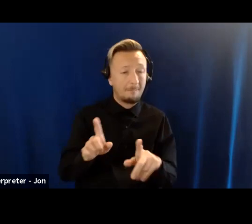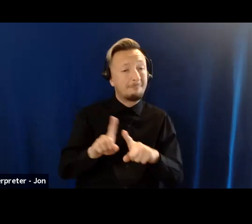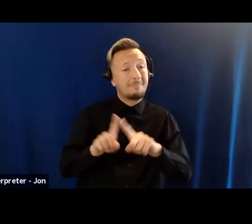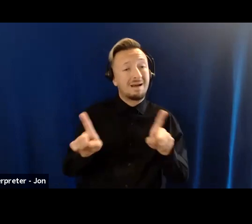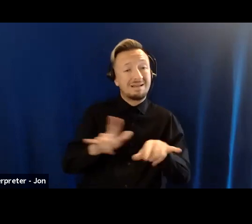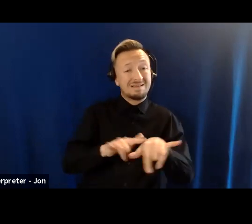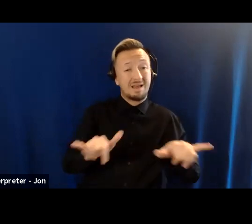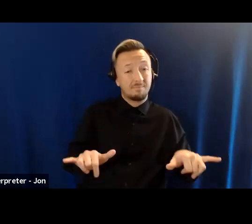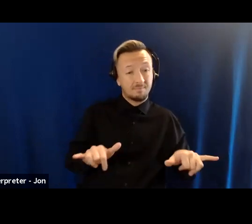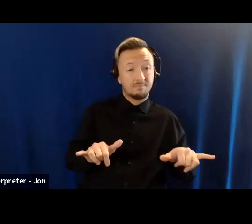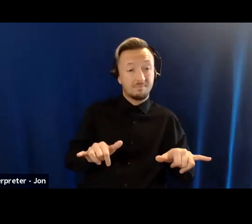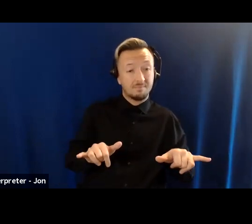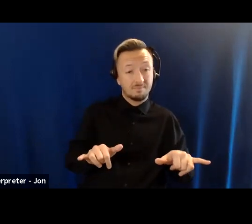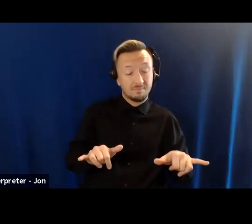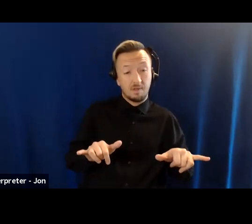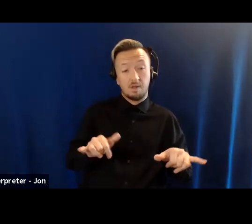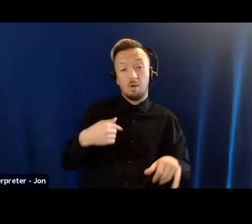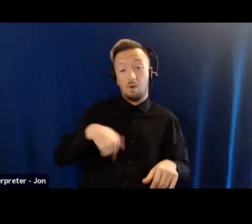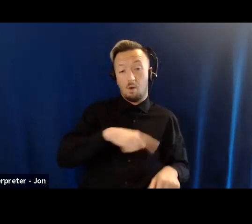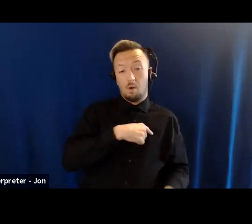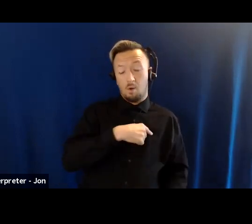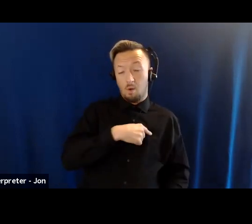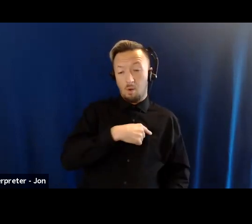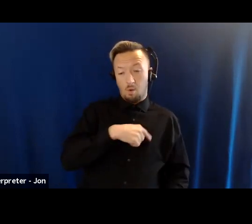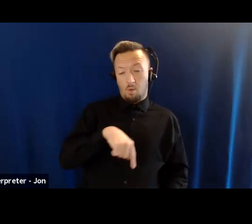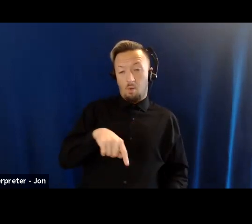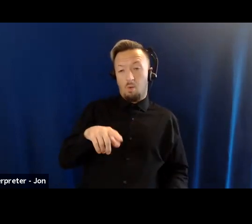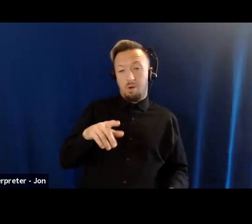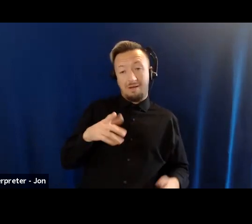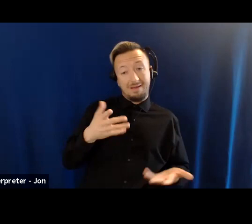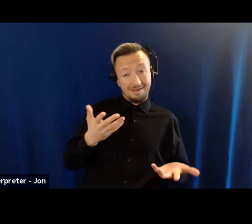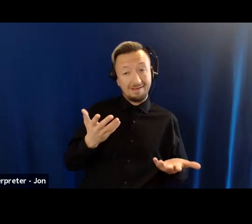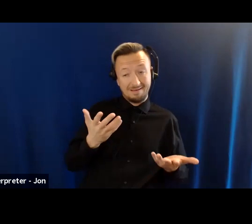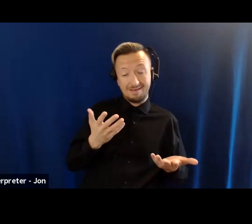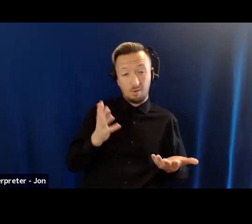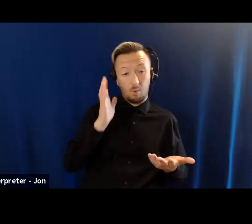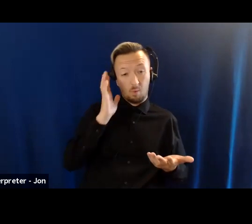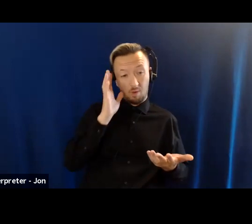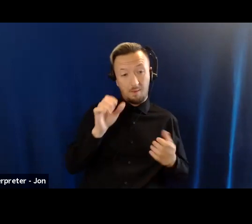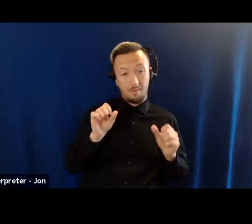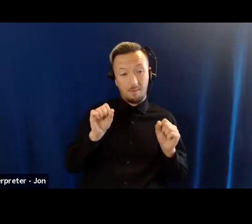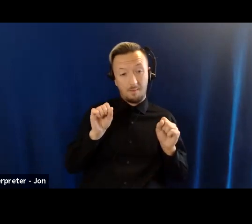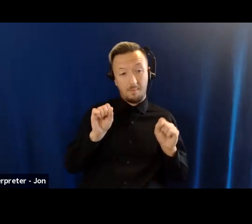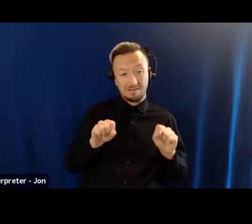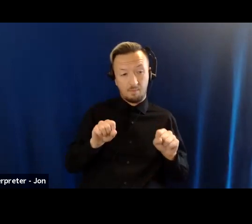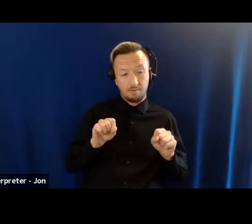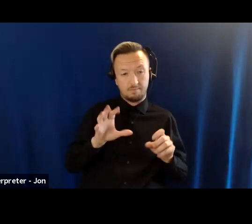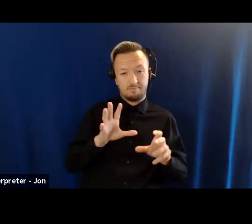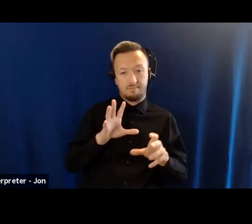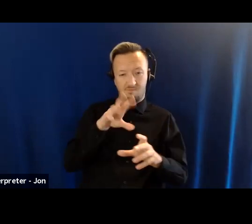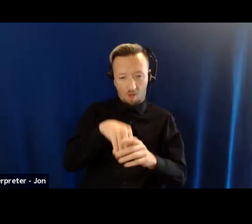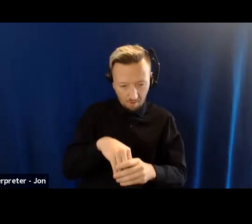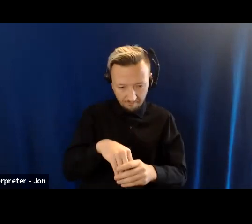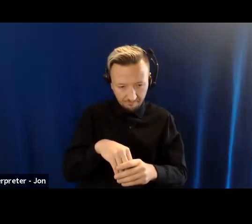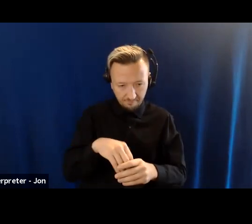again, we are very likely to be caught in